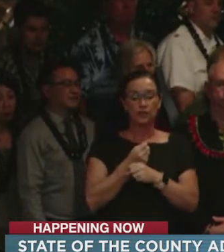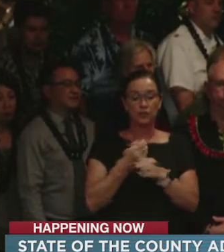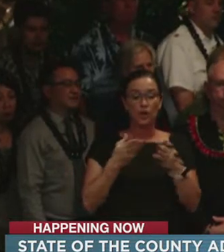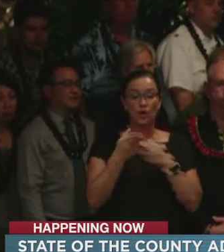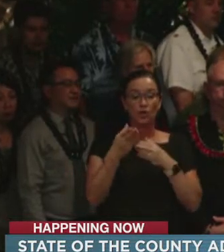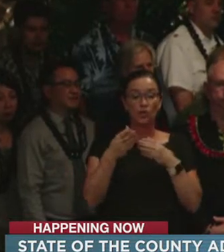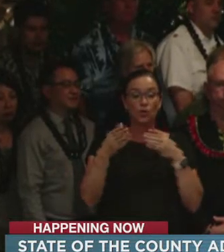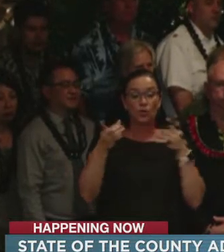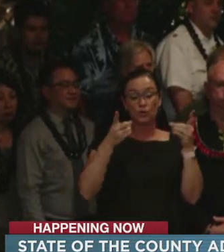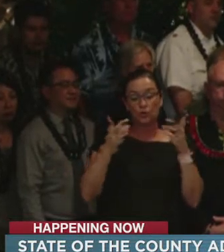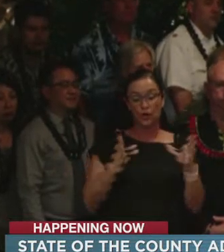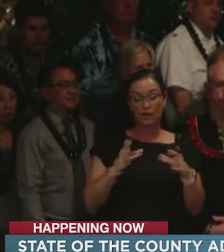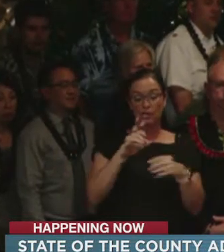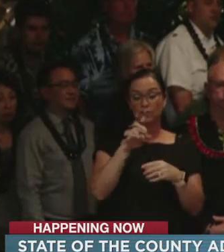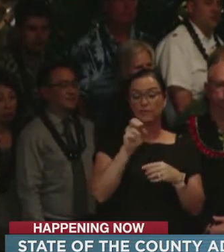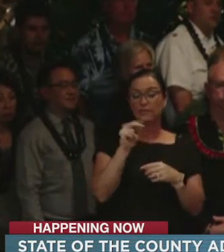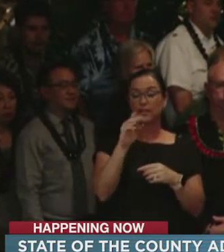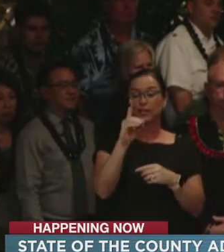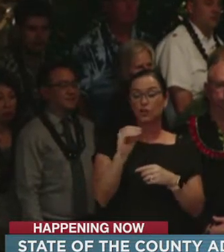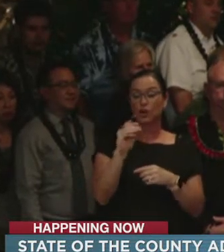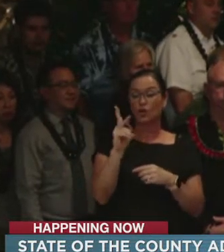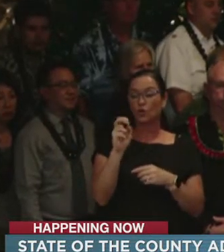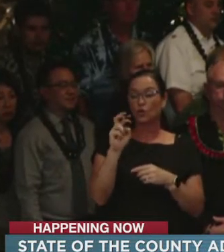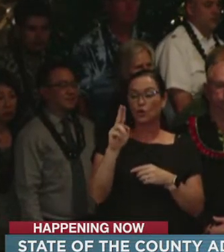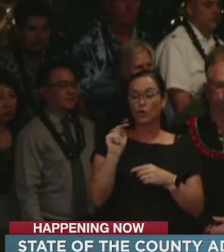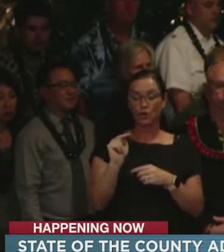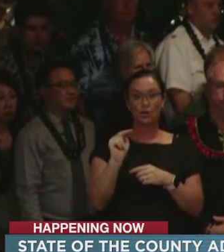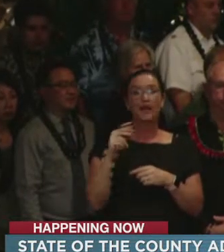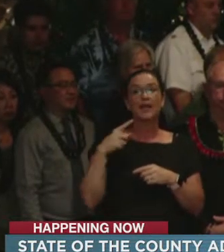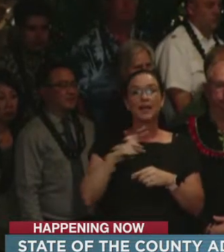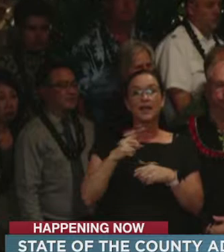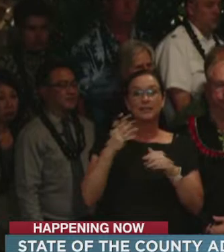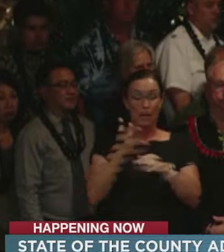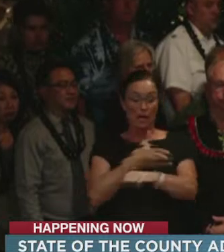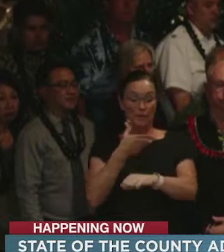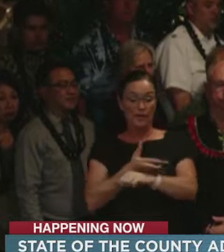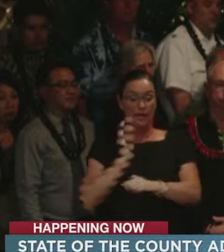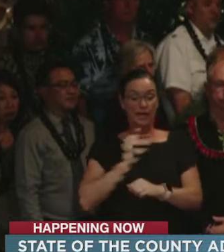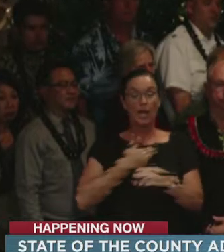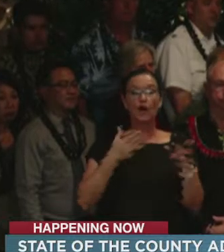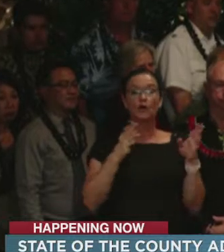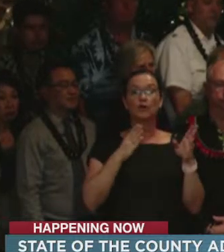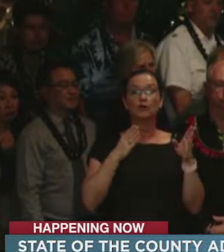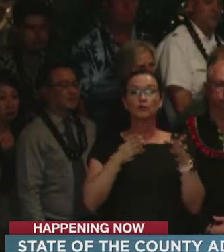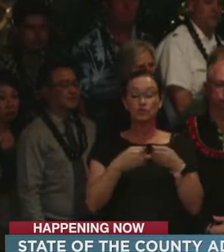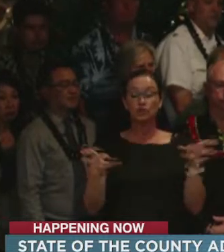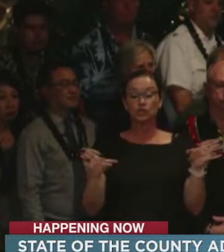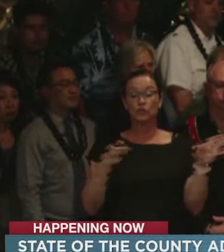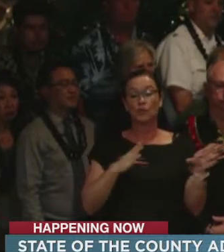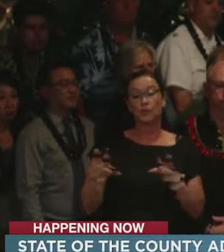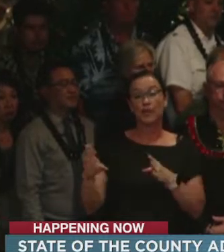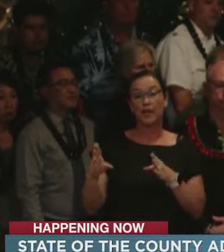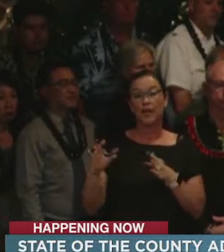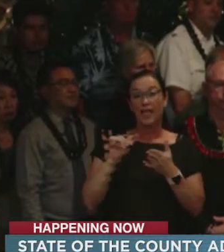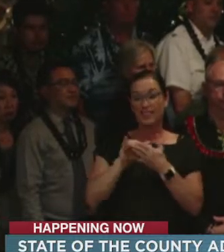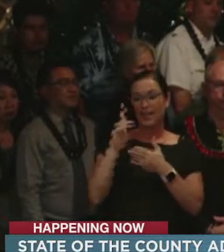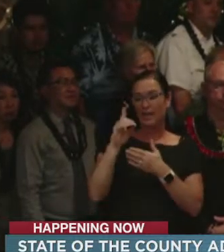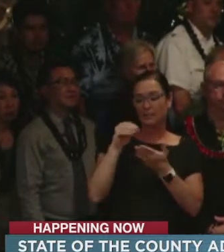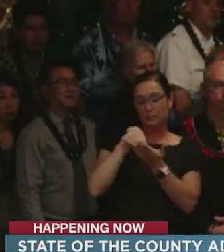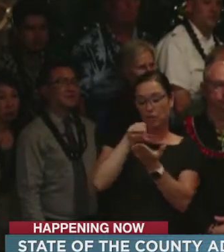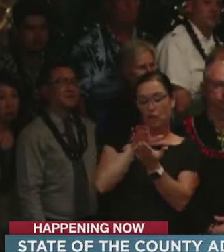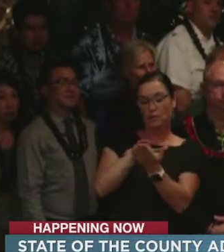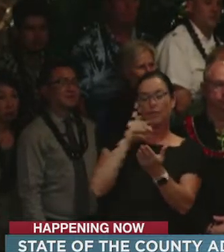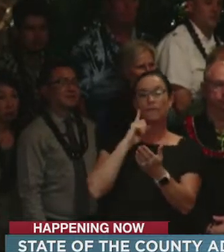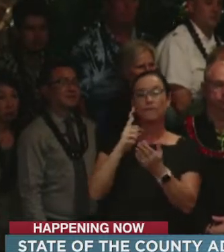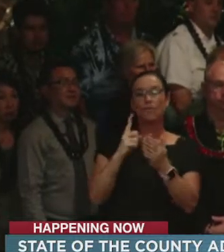Planning Director Zendo Kern, has taken on the task of updating our general plan, a guide document for the growth of our island